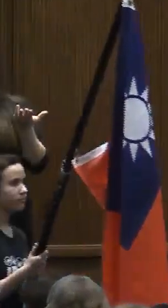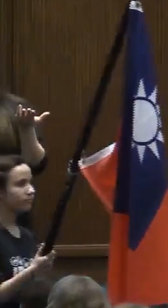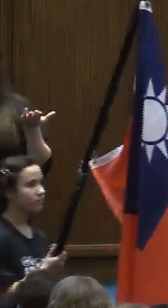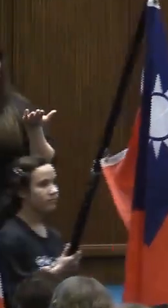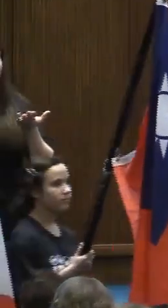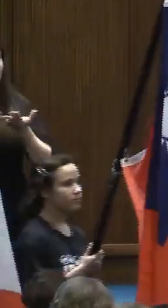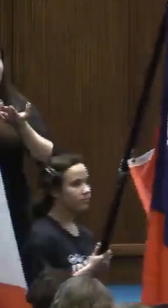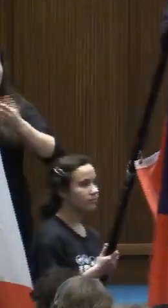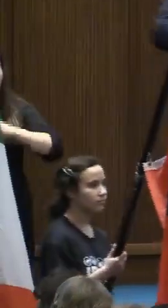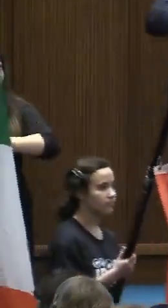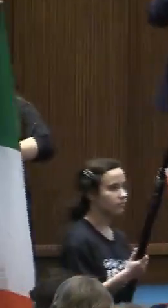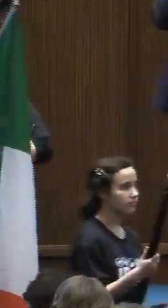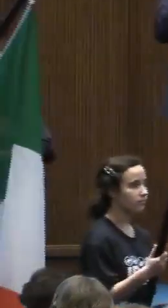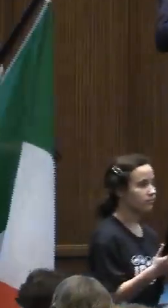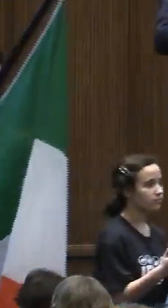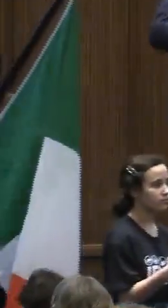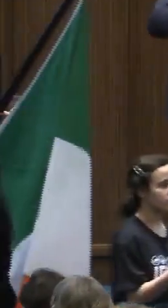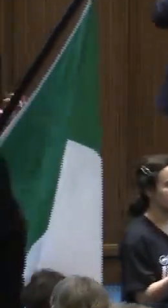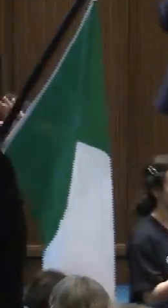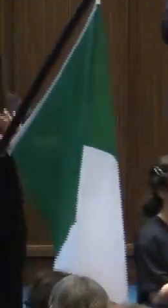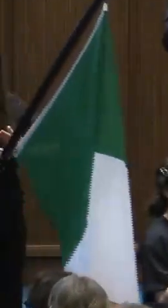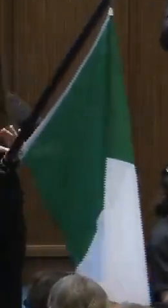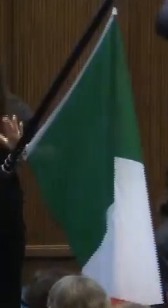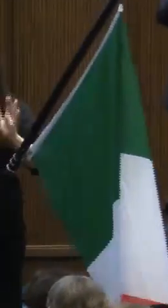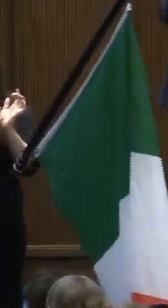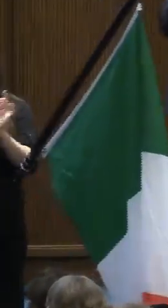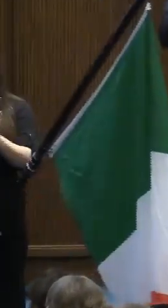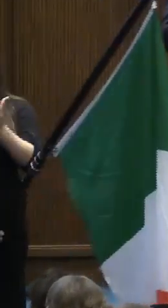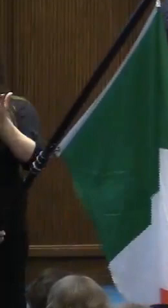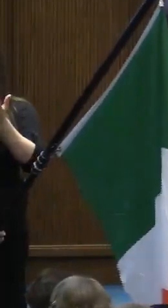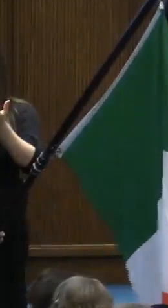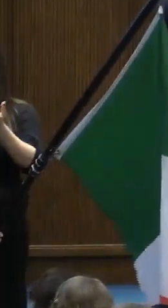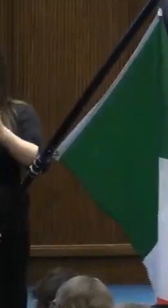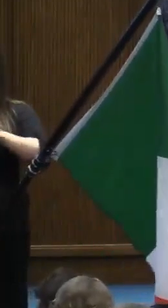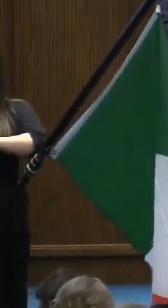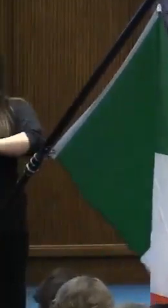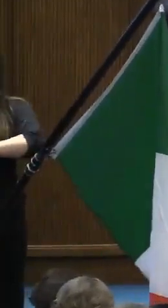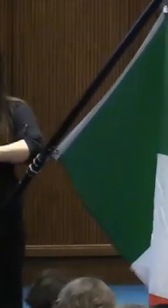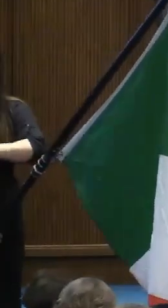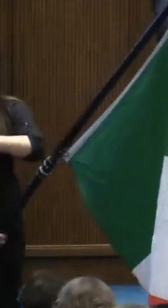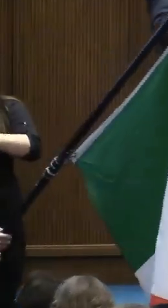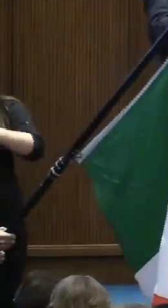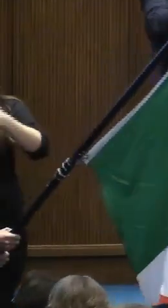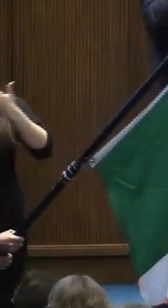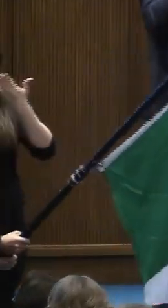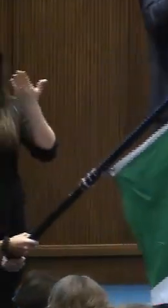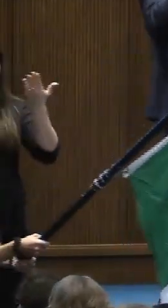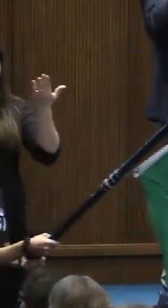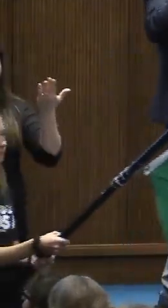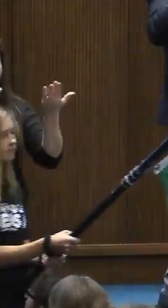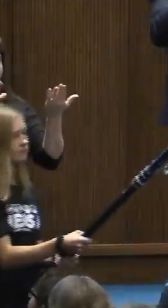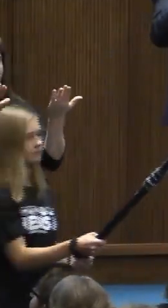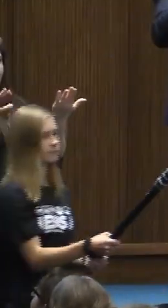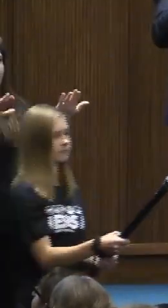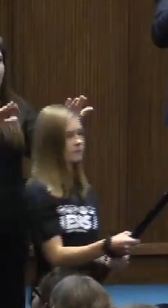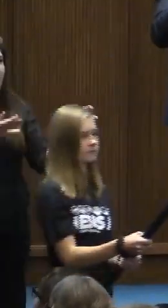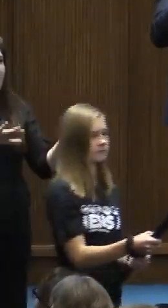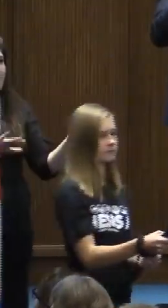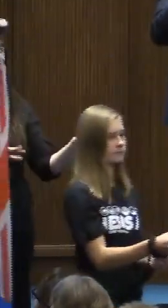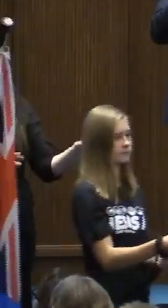salvation. He rose and conquered the grave. Jesus conquered the